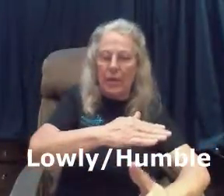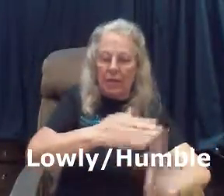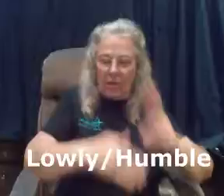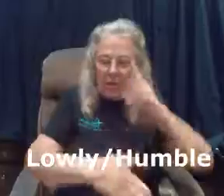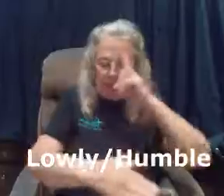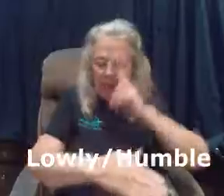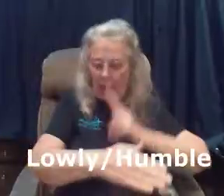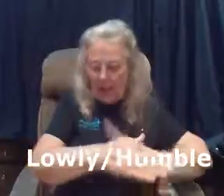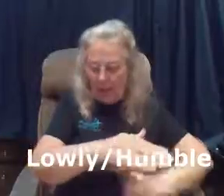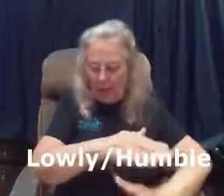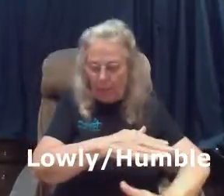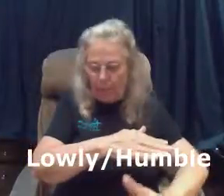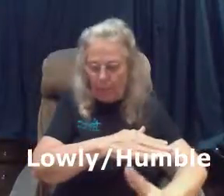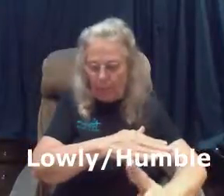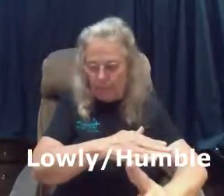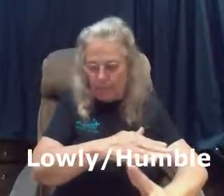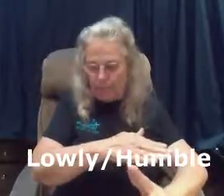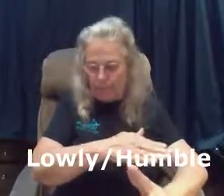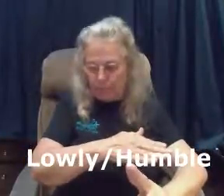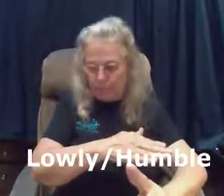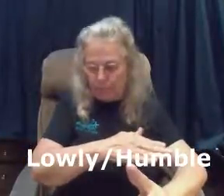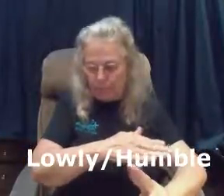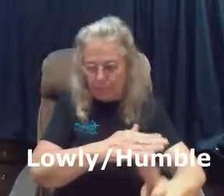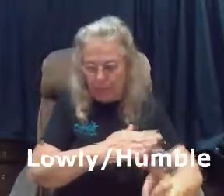underneath. Humble.